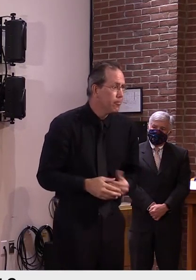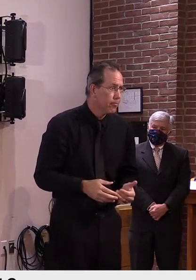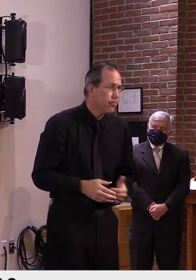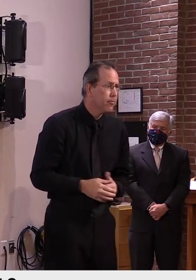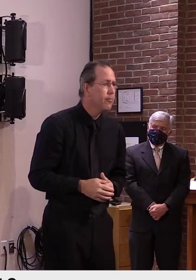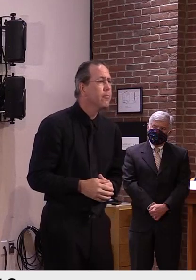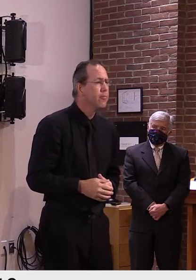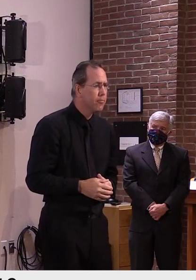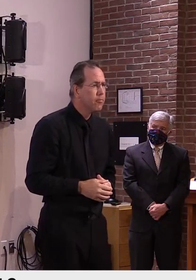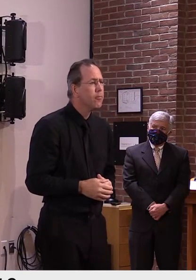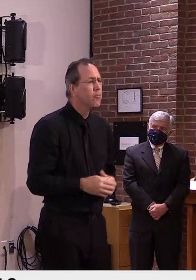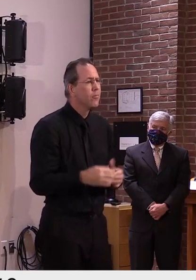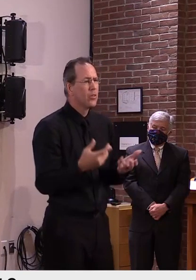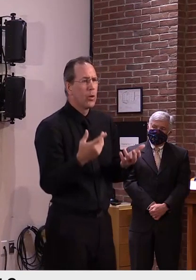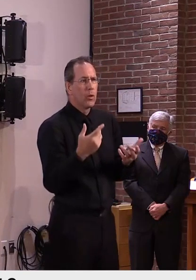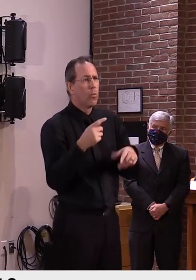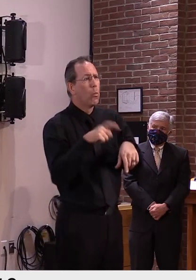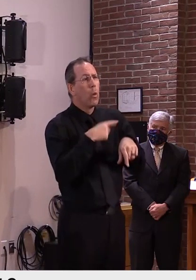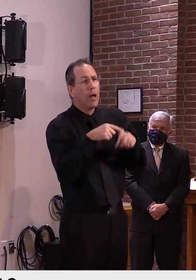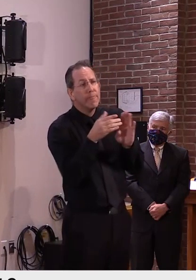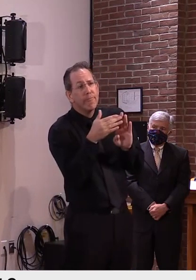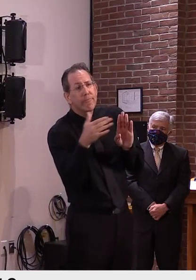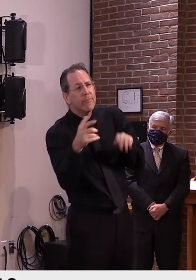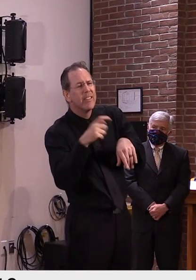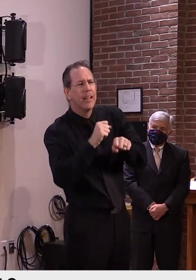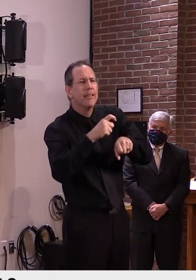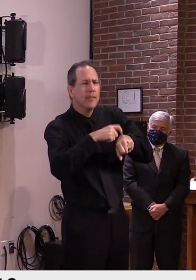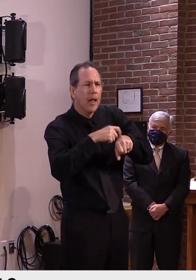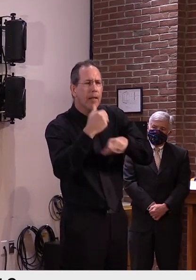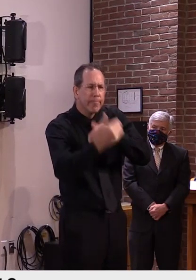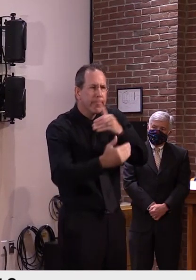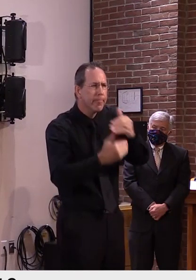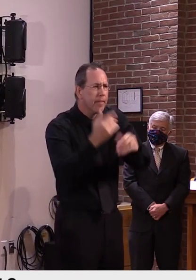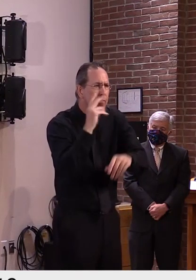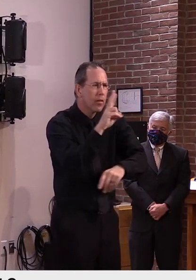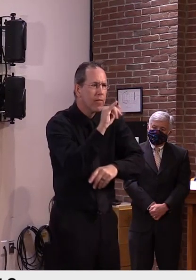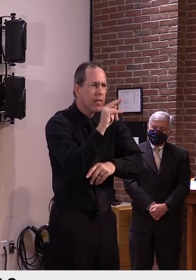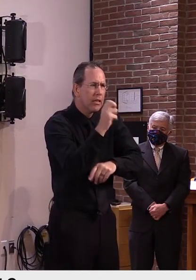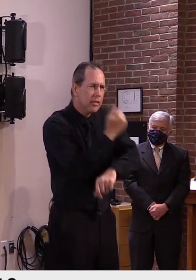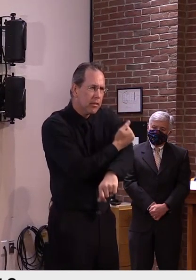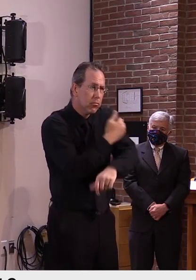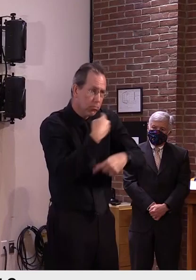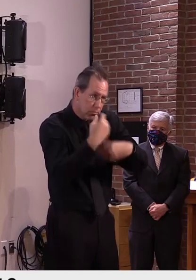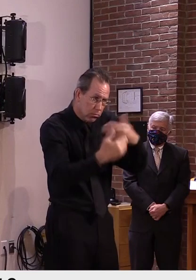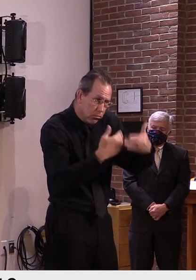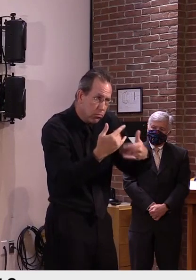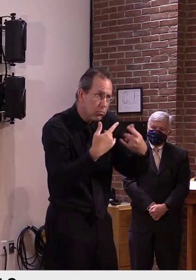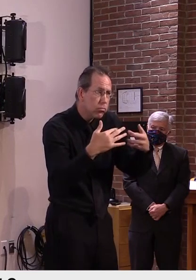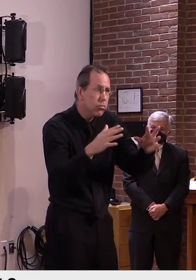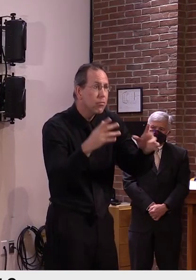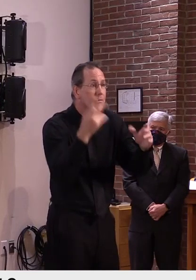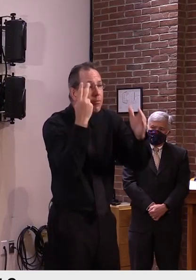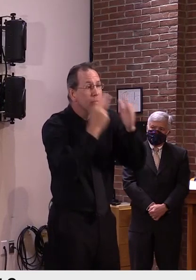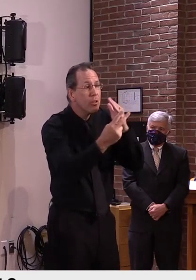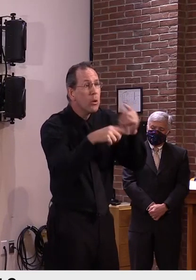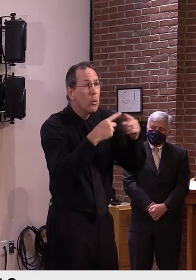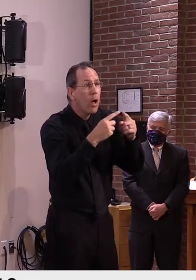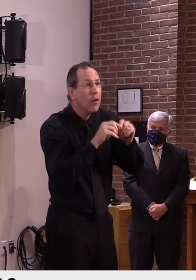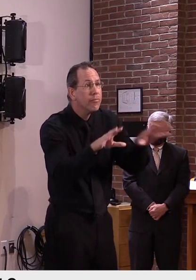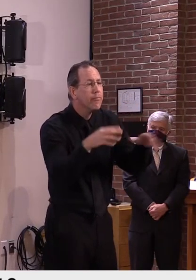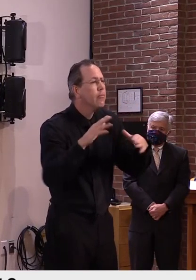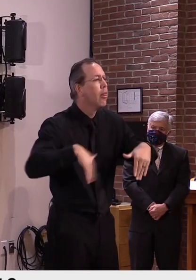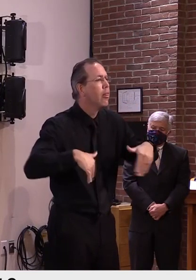So, again, the timeline, I don't want to be the holder of the crystal ball by any means, but the timeline is, I think,